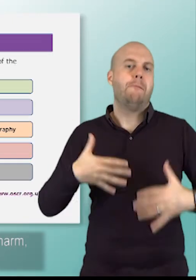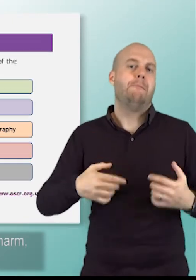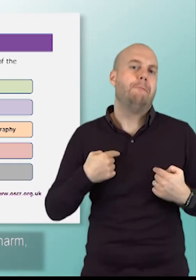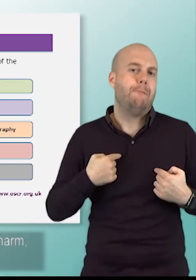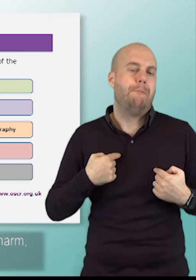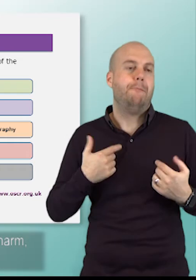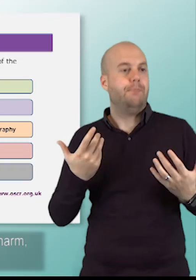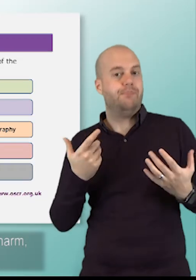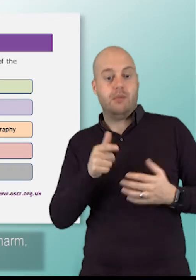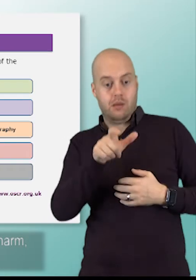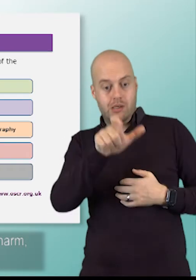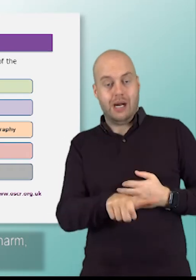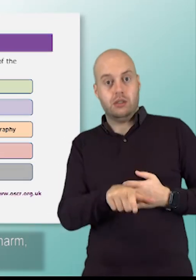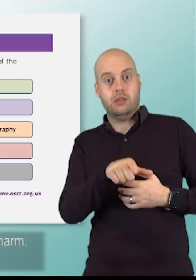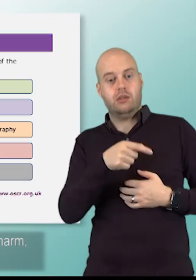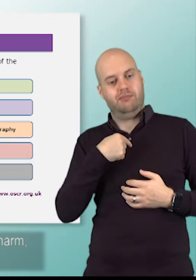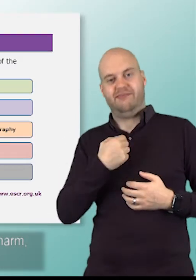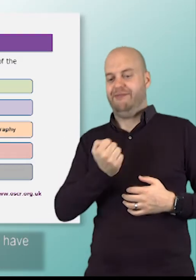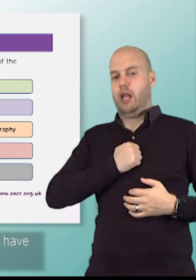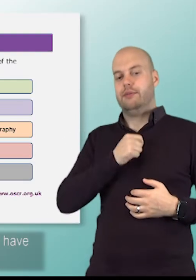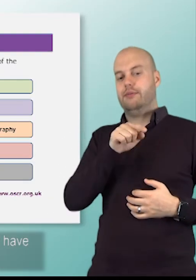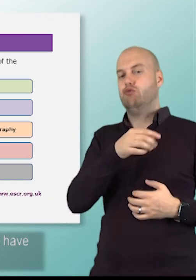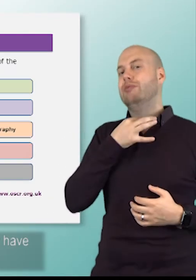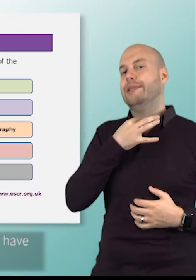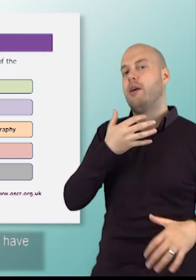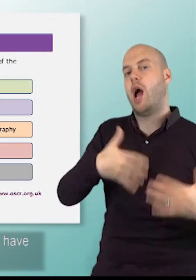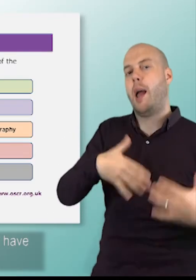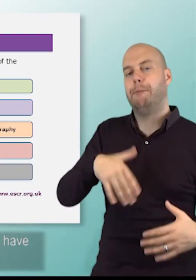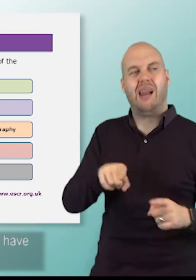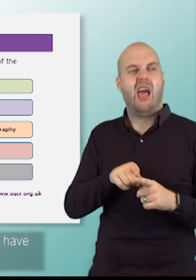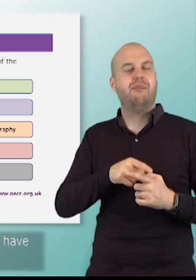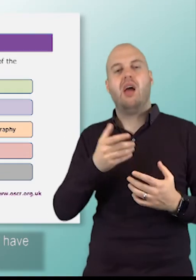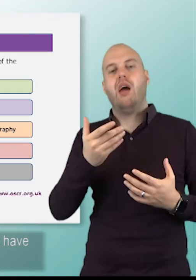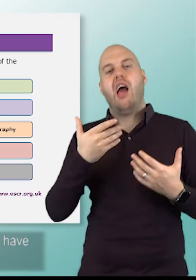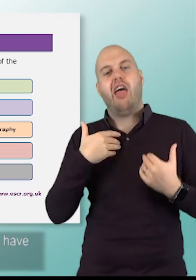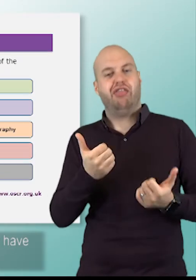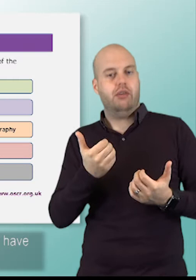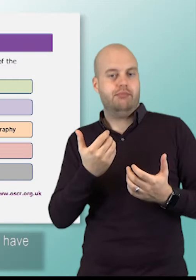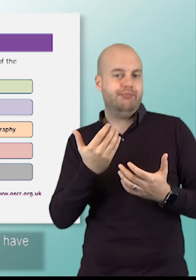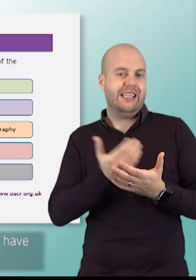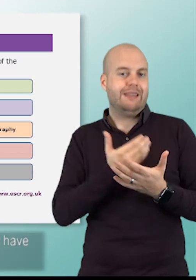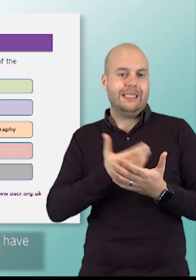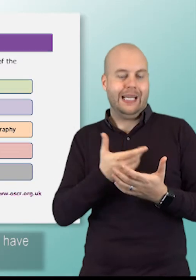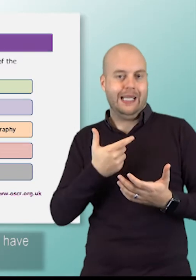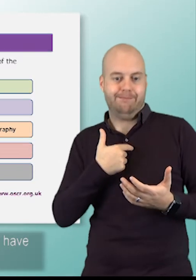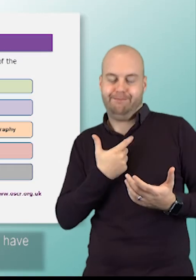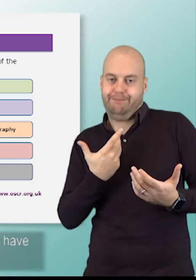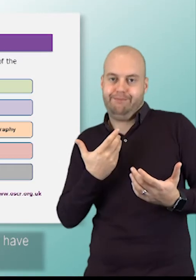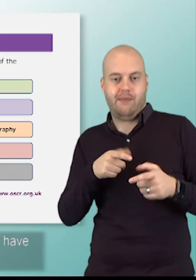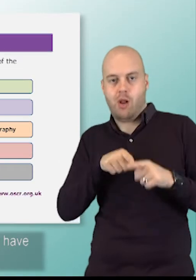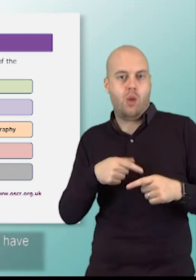They have placed somebody at risk of harm through, for example, a lack of health and safety. They have engaged